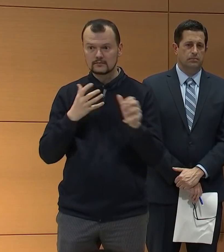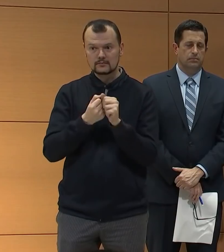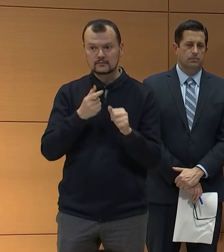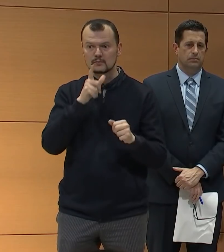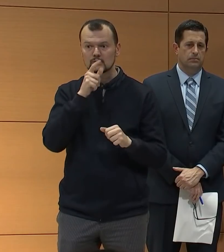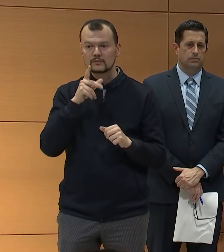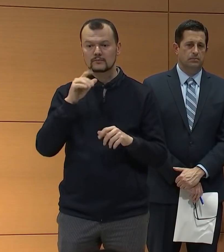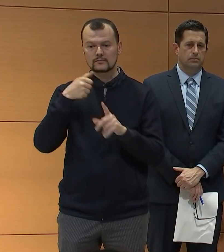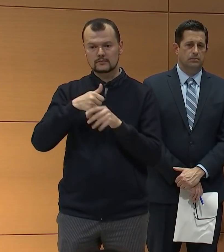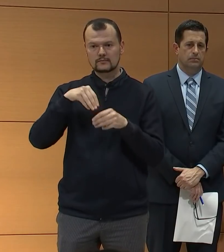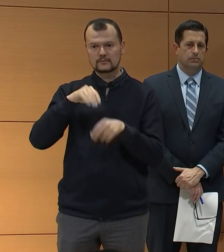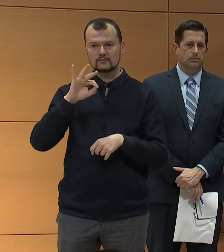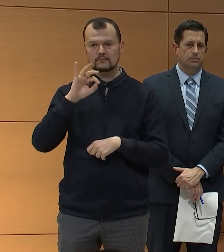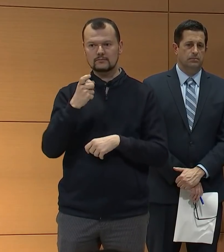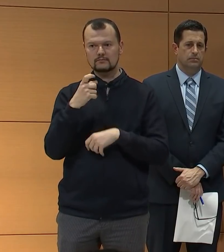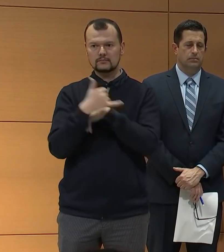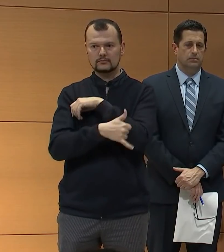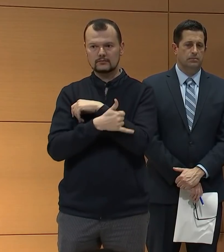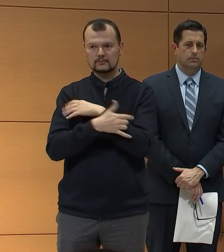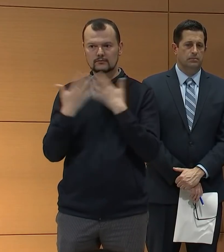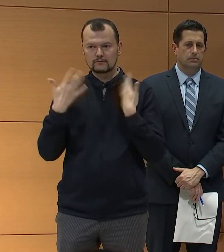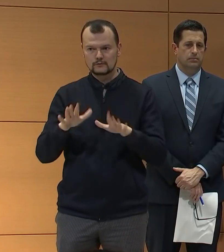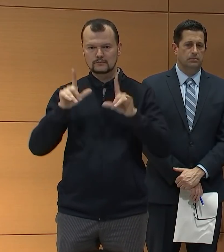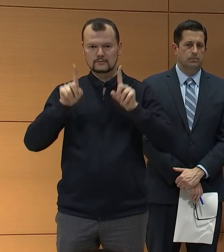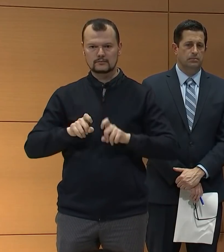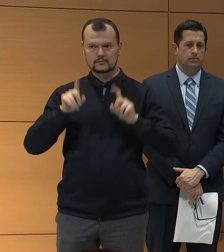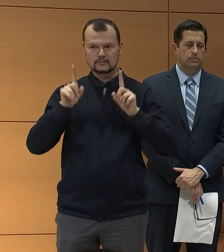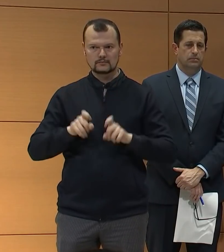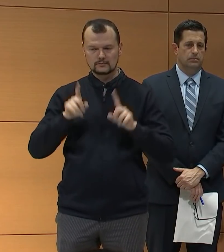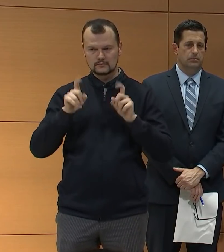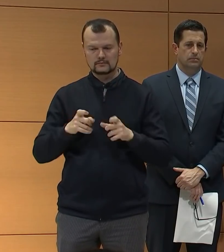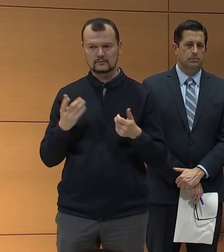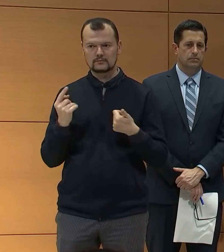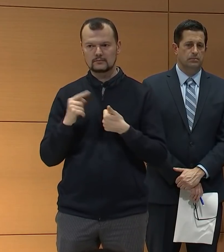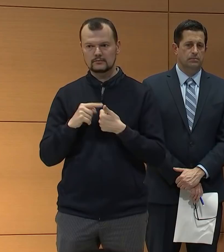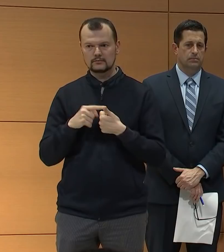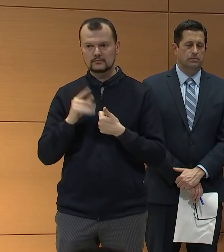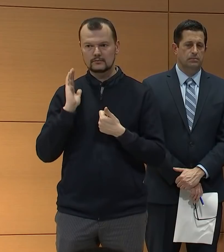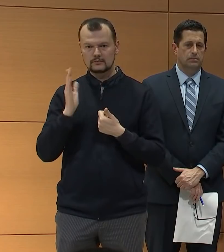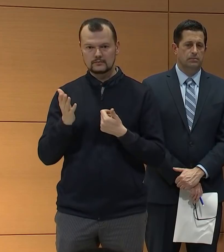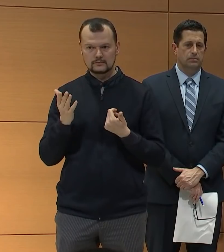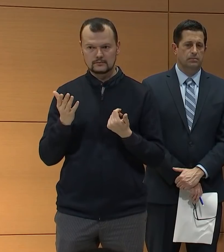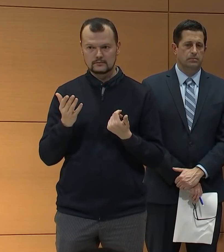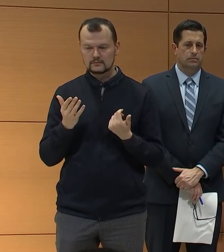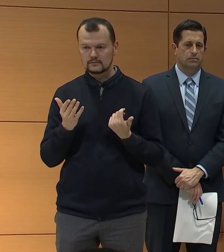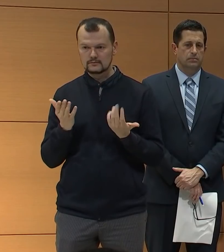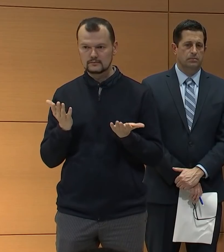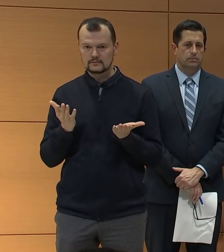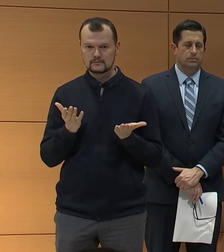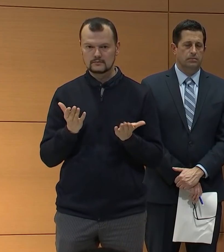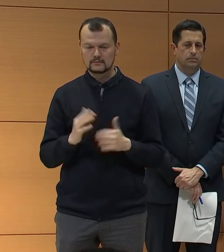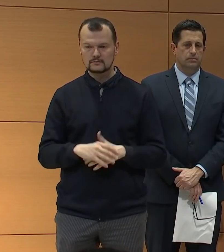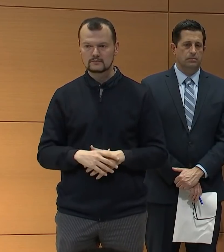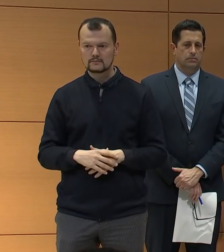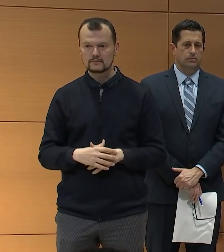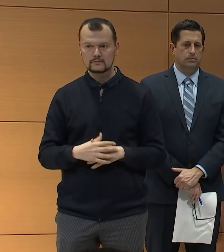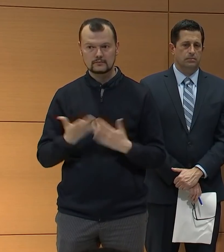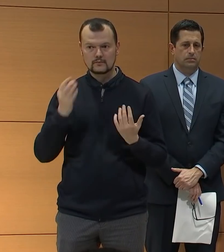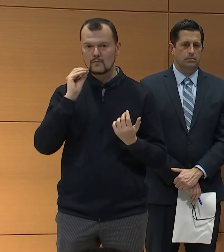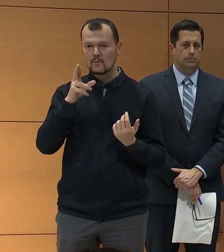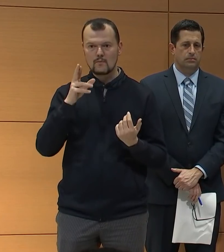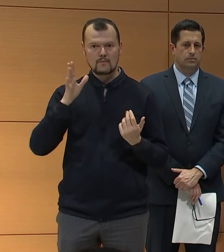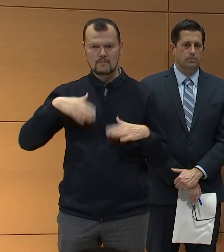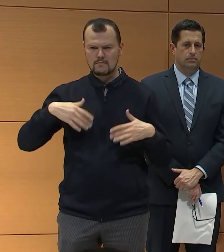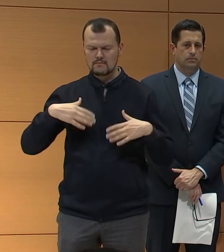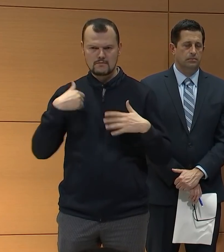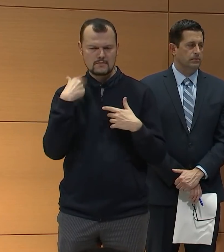have gotten tested? And also, would you say that you haven't, so far you haven't seen any sort of like